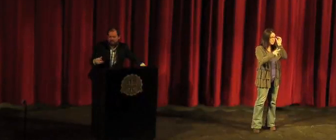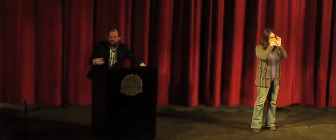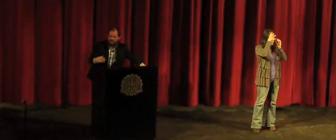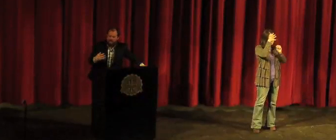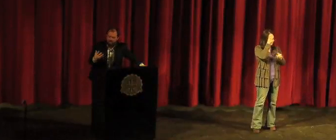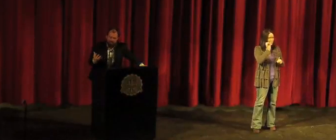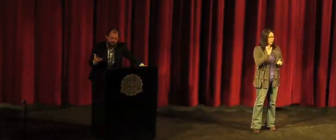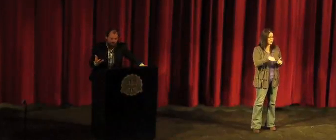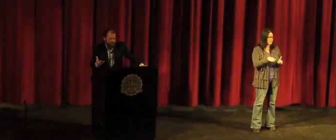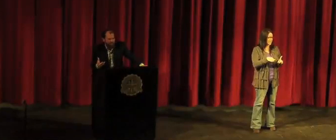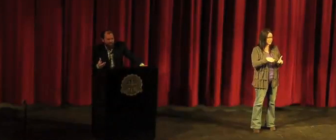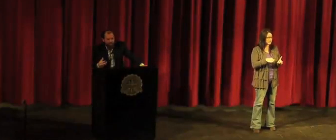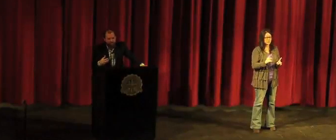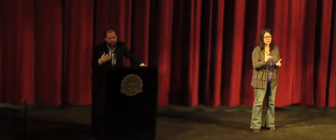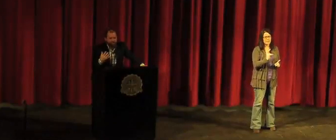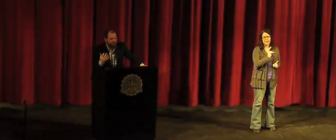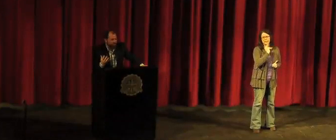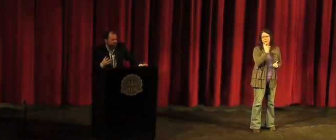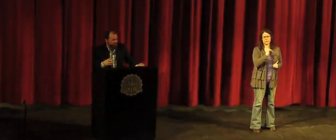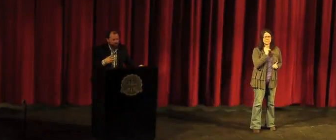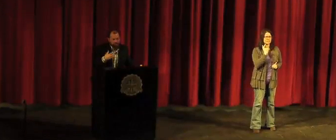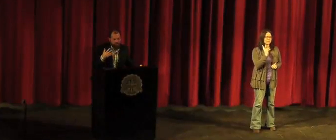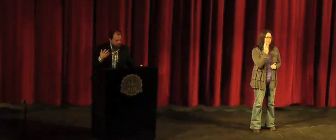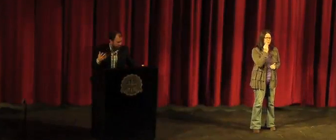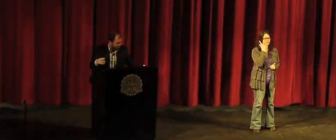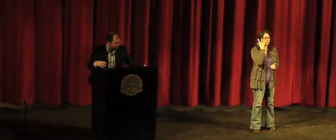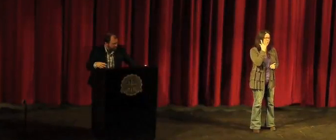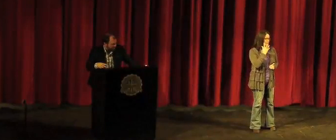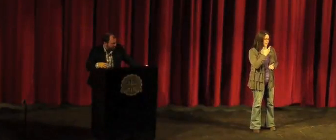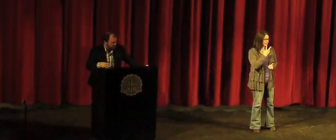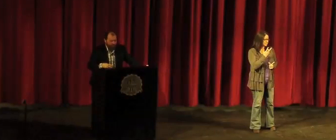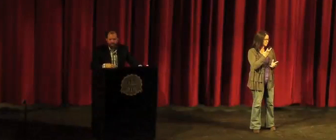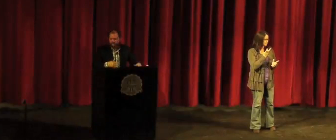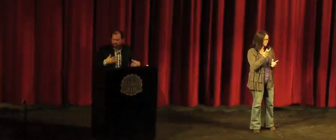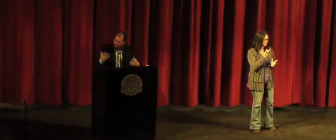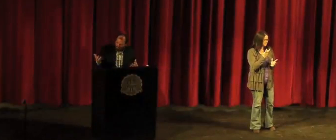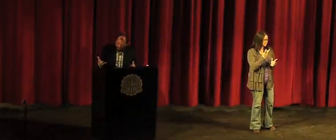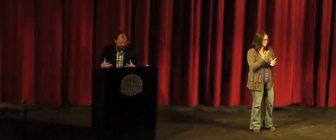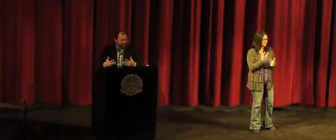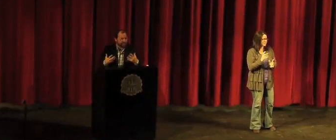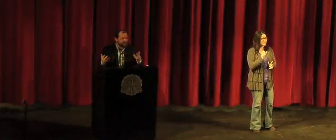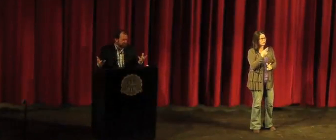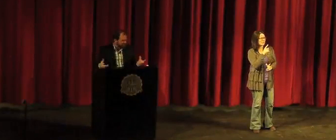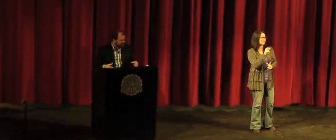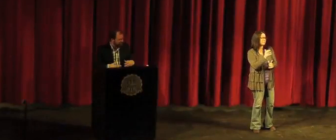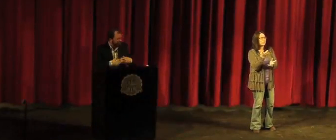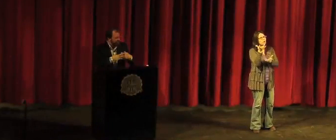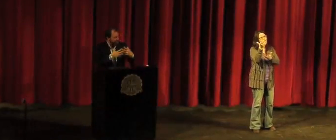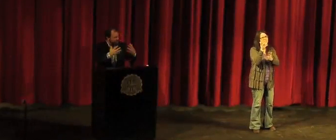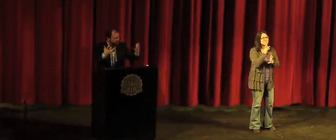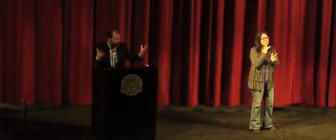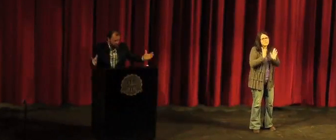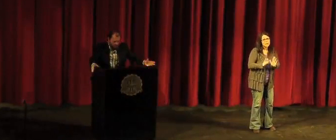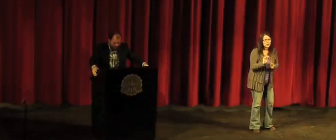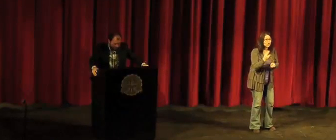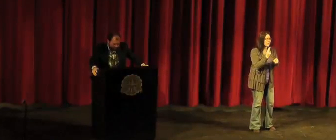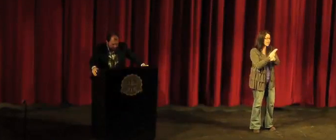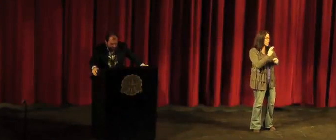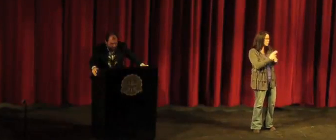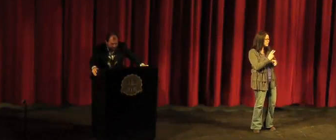this eloquent, you know, beautiful, sort of Shakespearean speaker who uses the